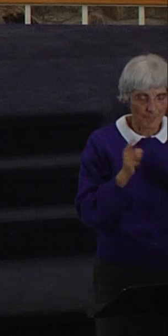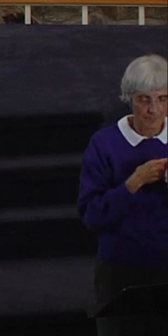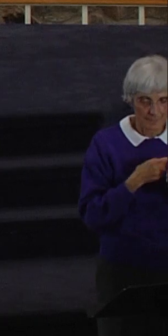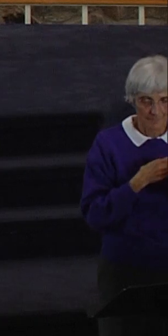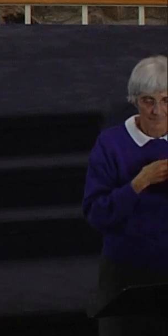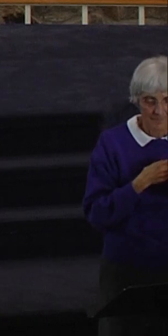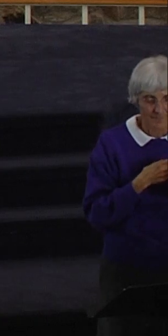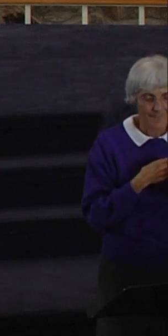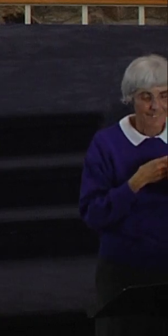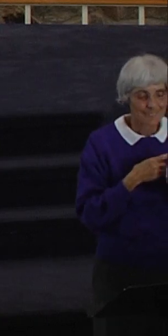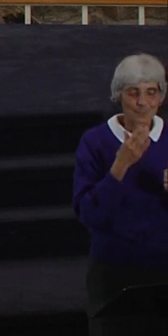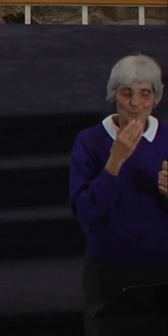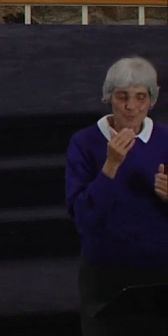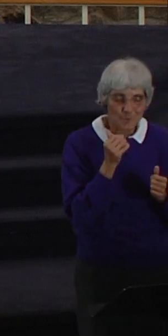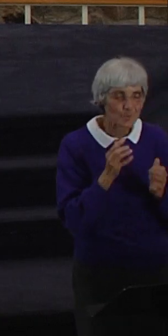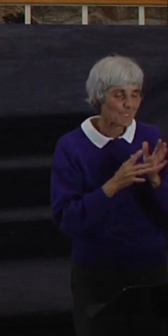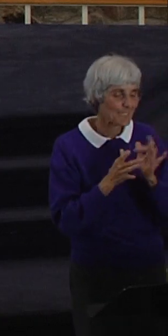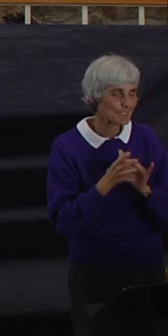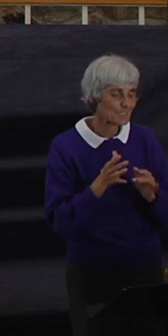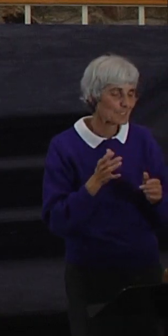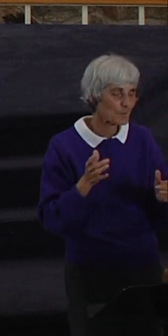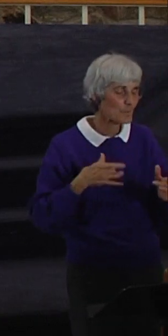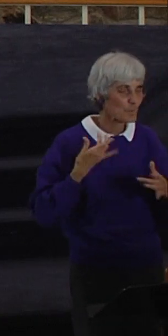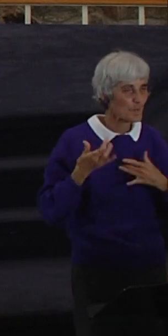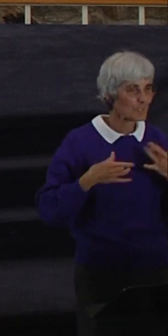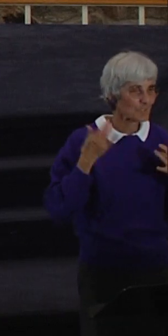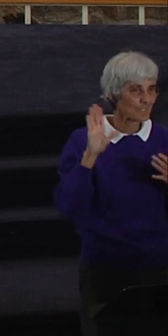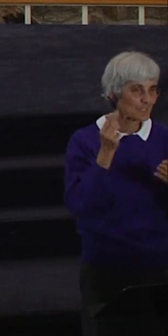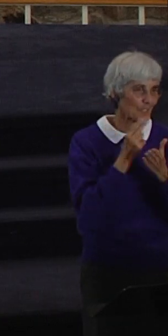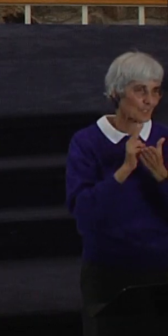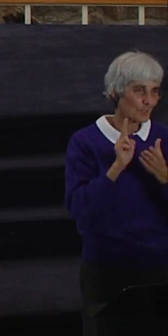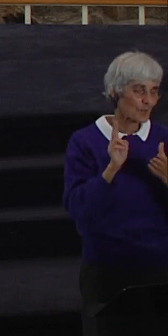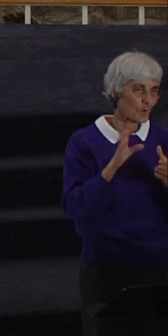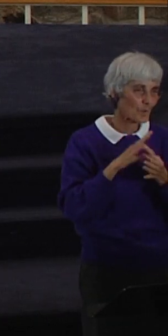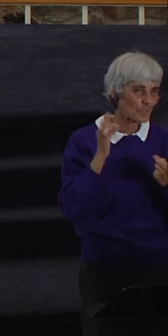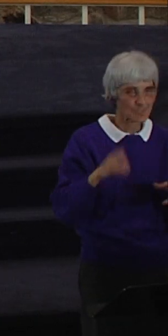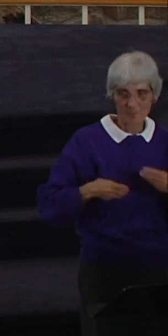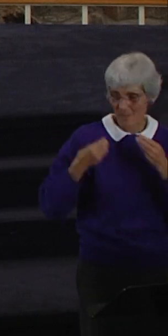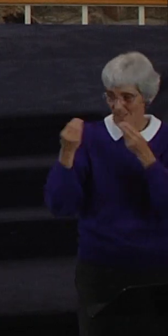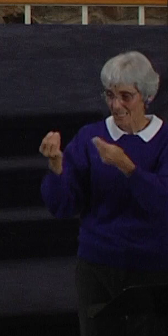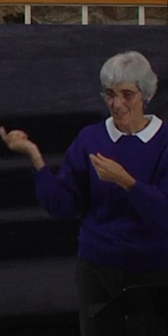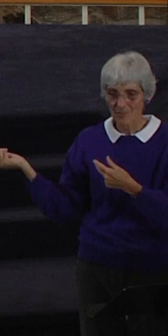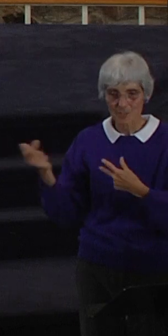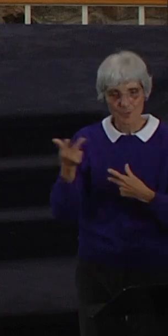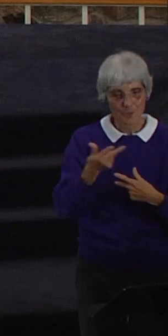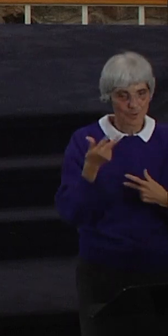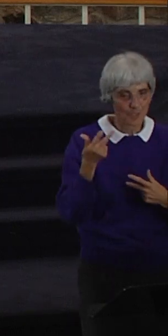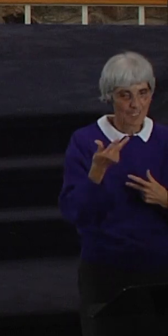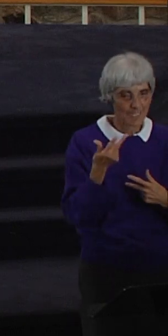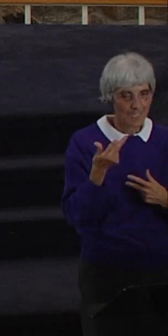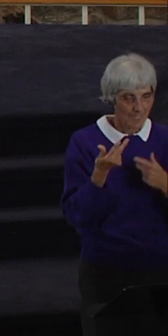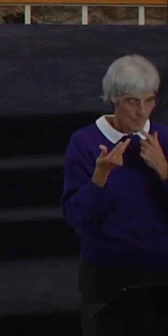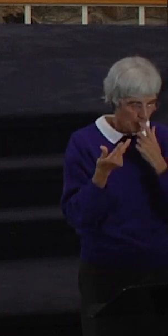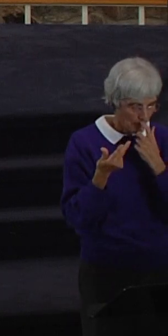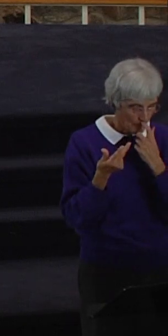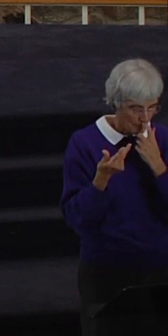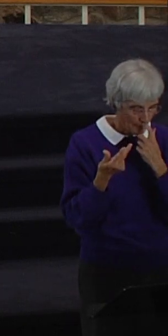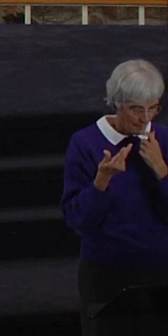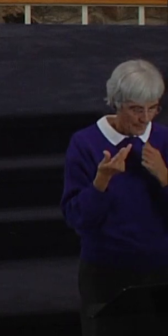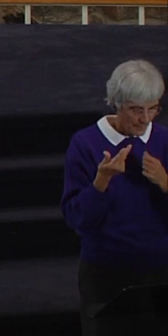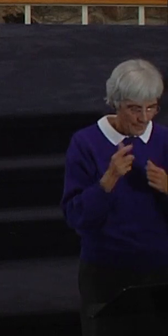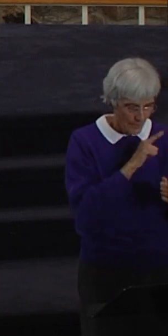Dear Jesus, we rejoice that your Holy Spirit has been given to Lakin, to Lyndon, and to